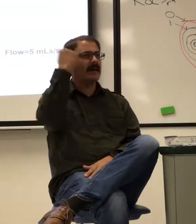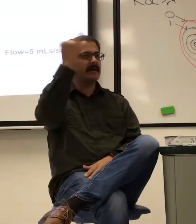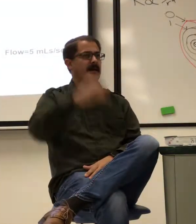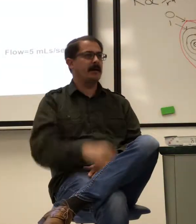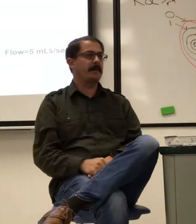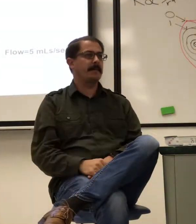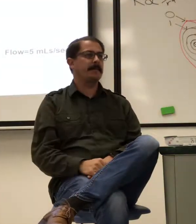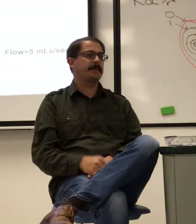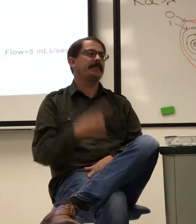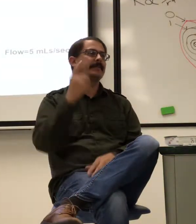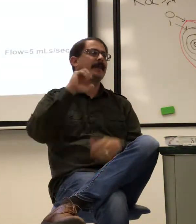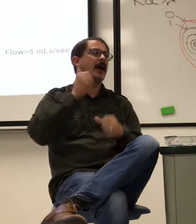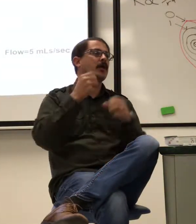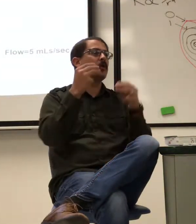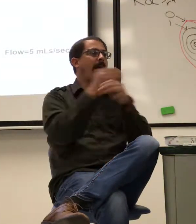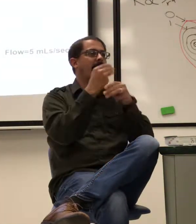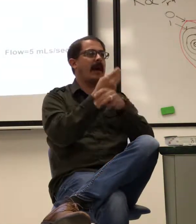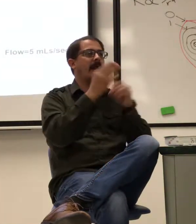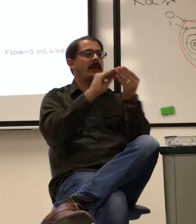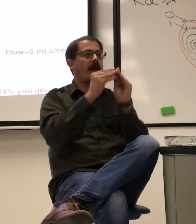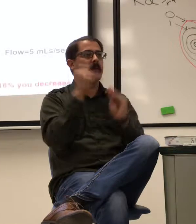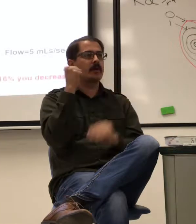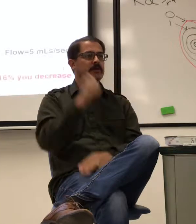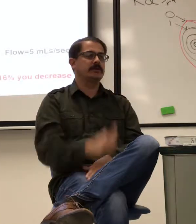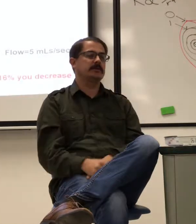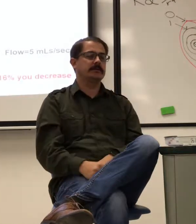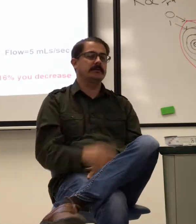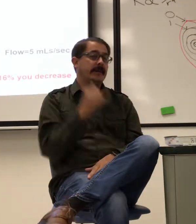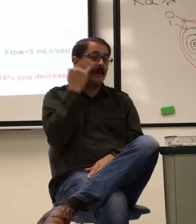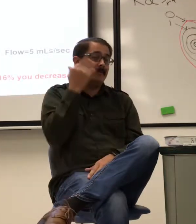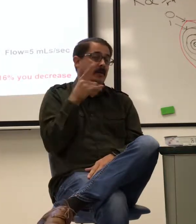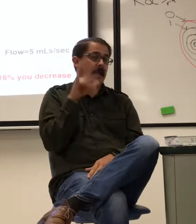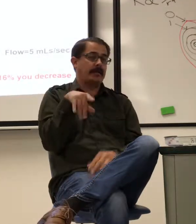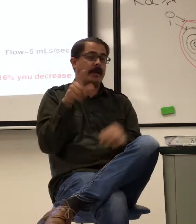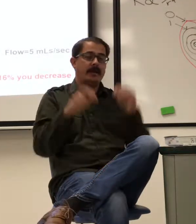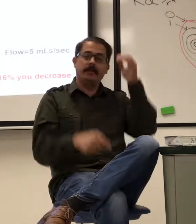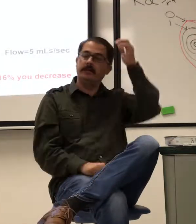mathematically put it in numbers, for those of you who like that.